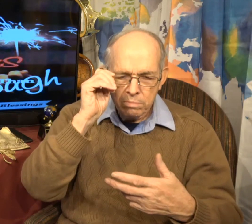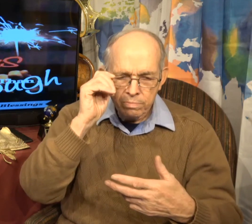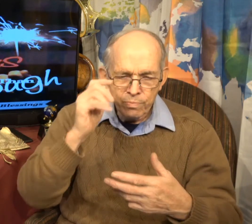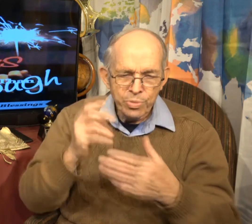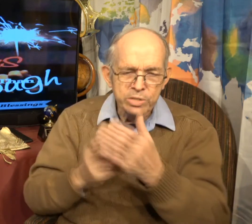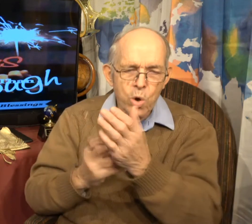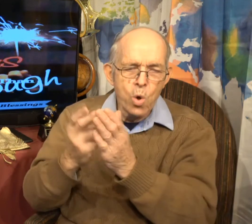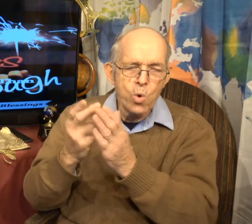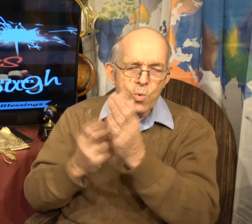The